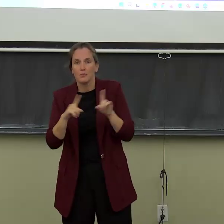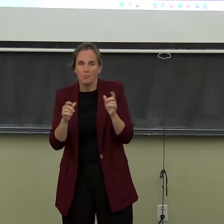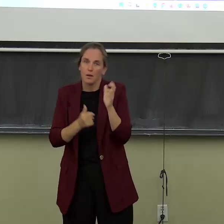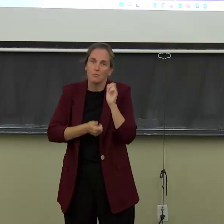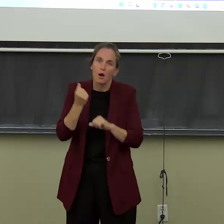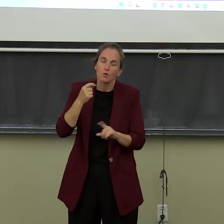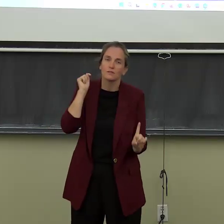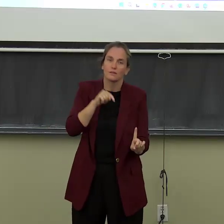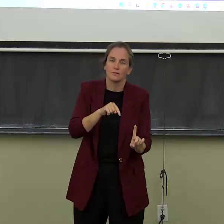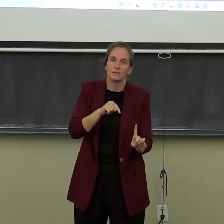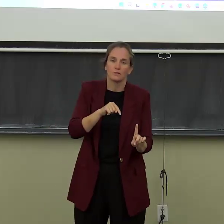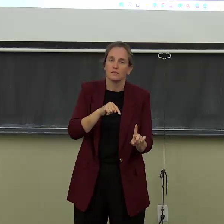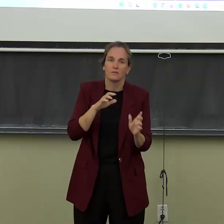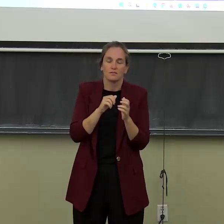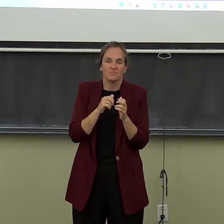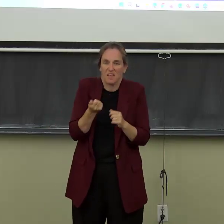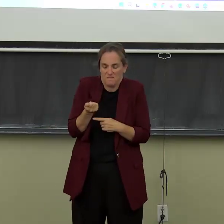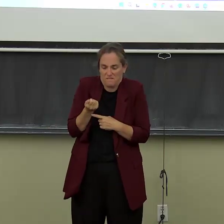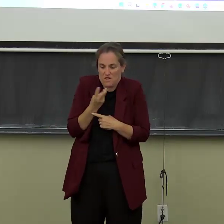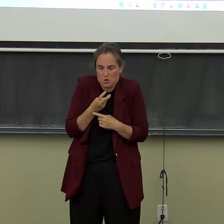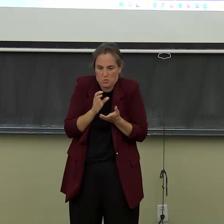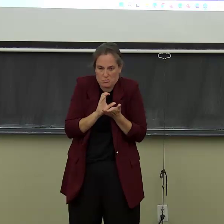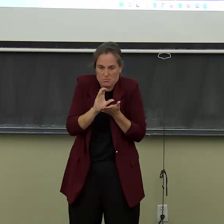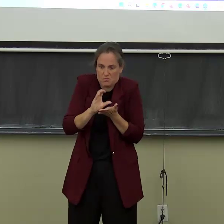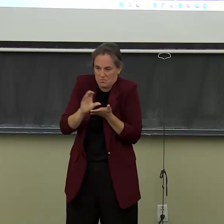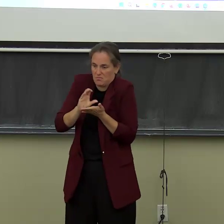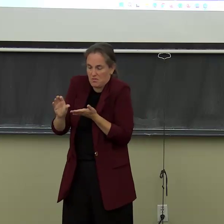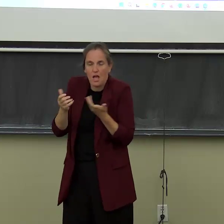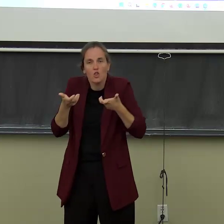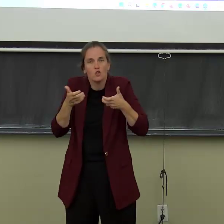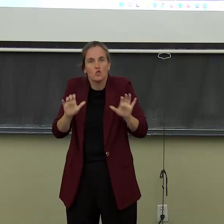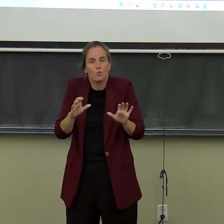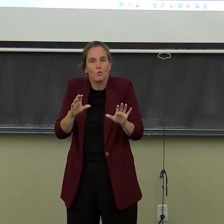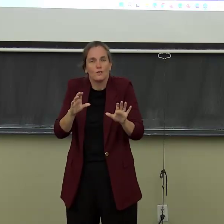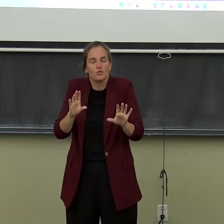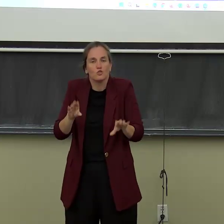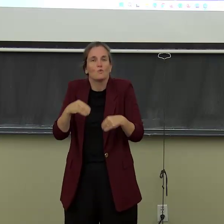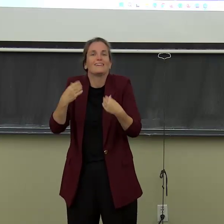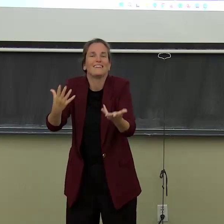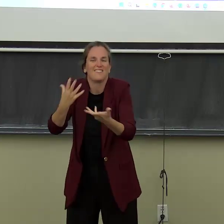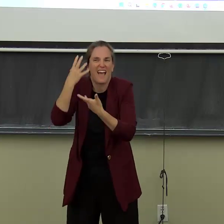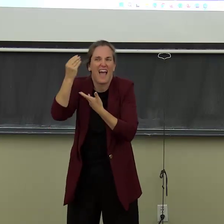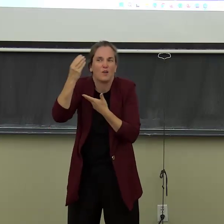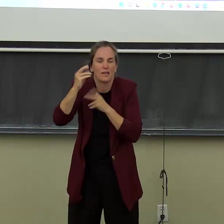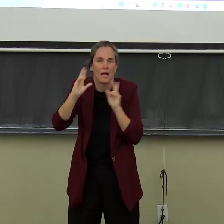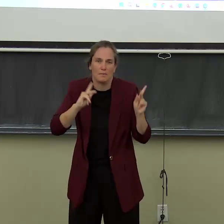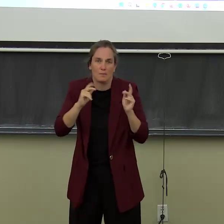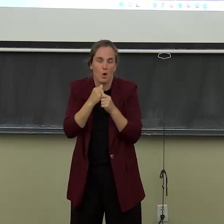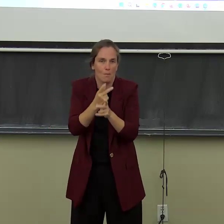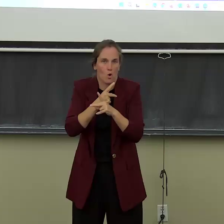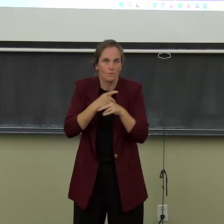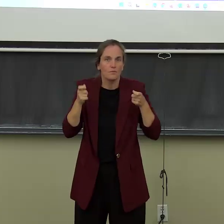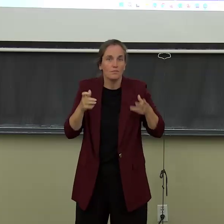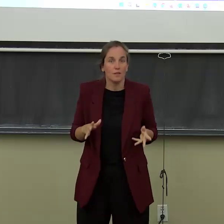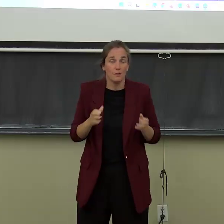handful of corporations who are not going to want to give outsiders product